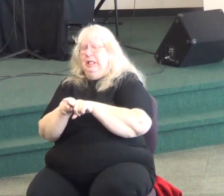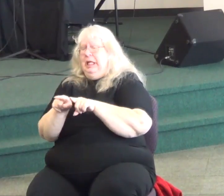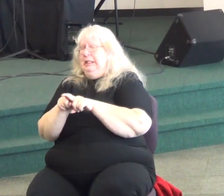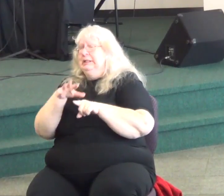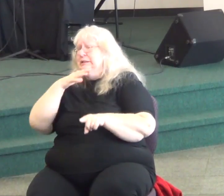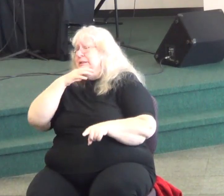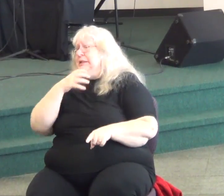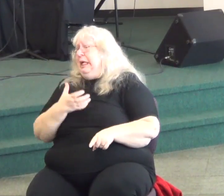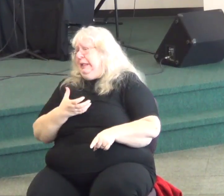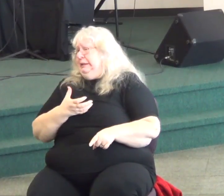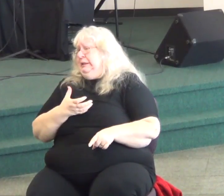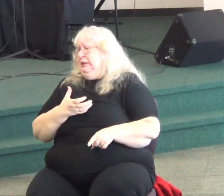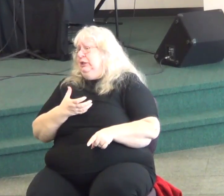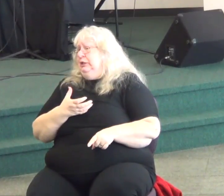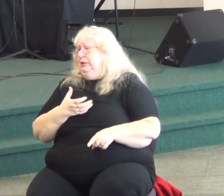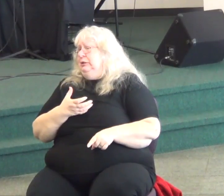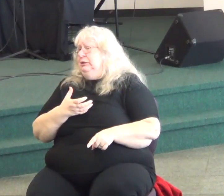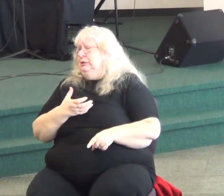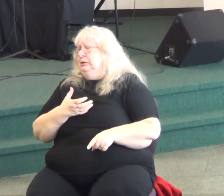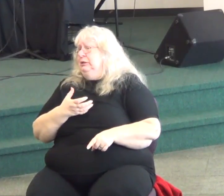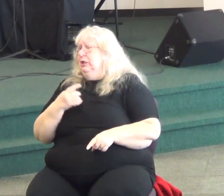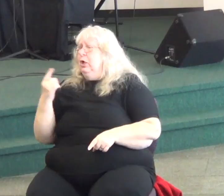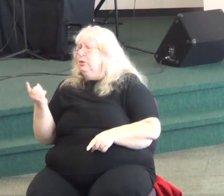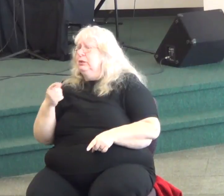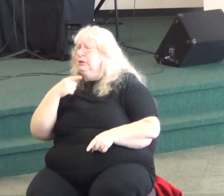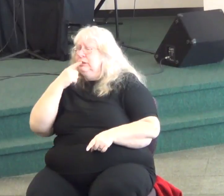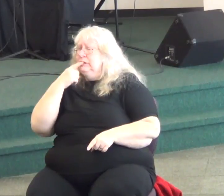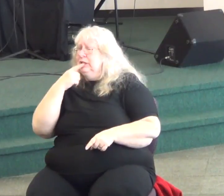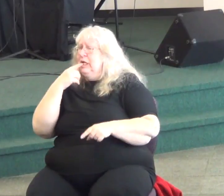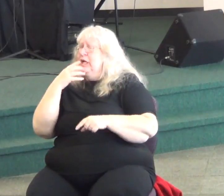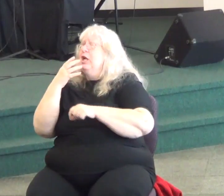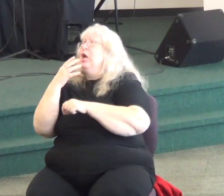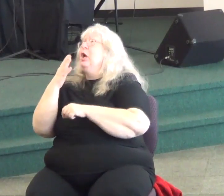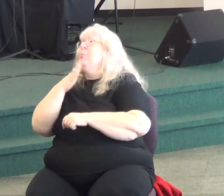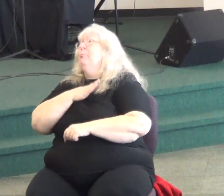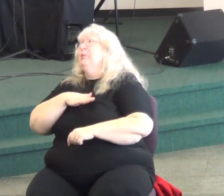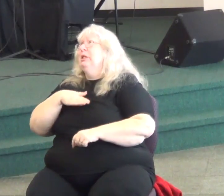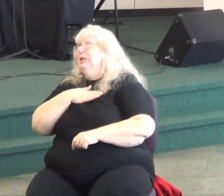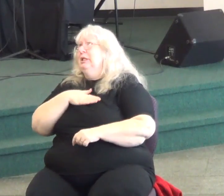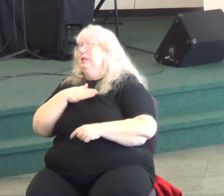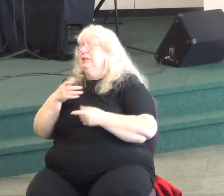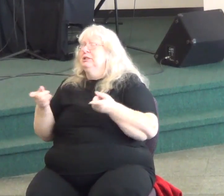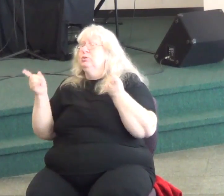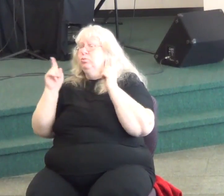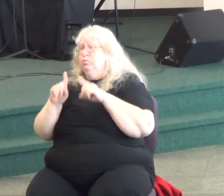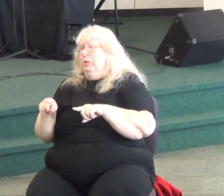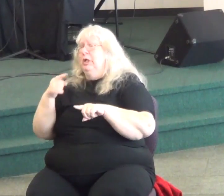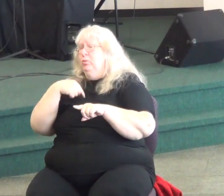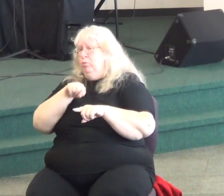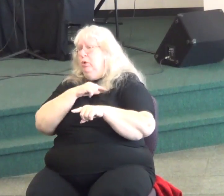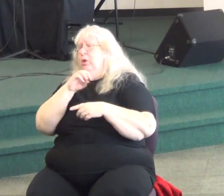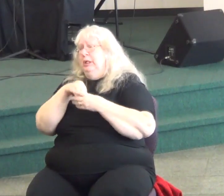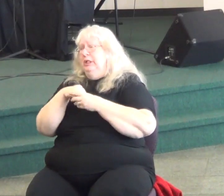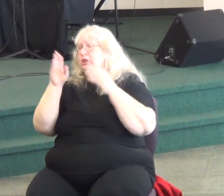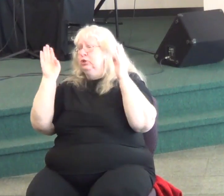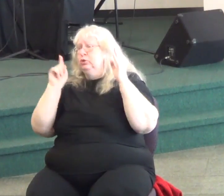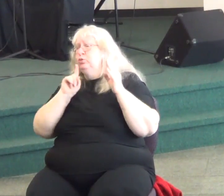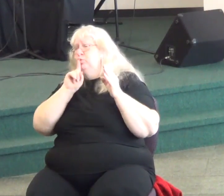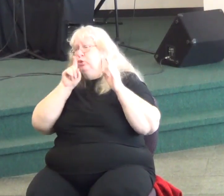please, please, please, when we got our backs against the wall. We need to be thankful and praise